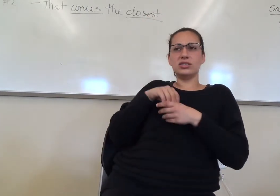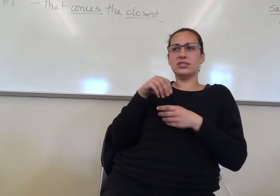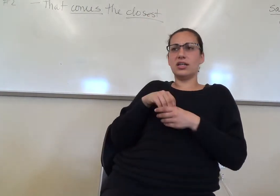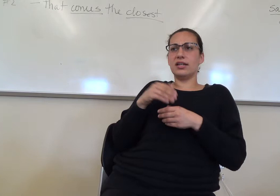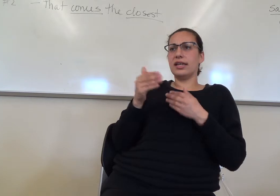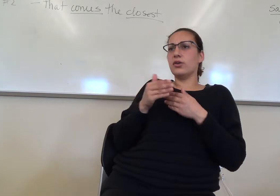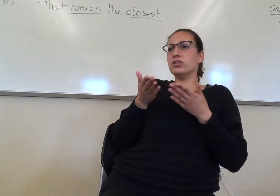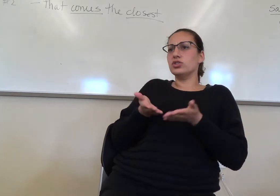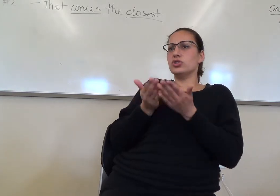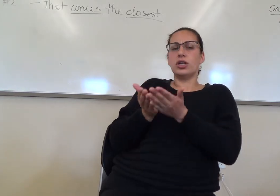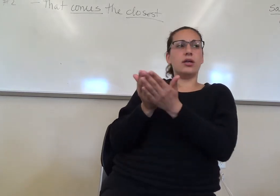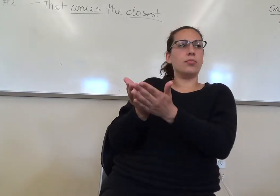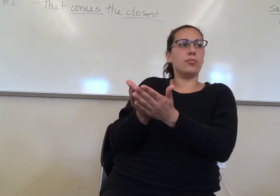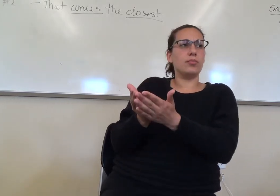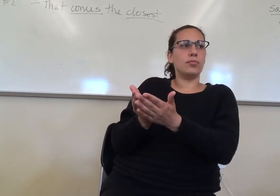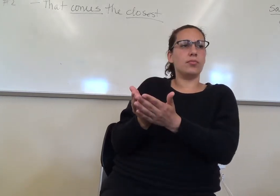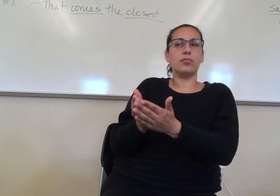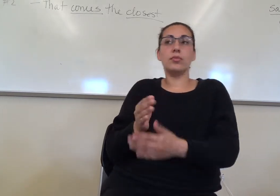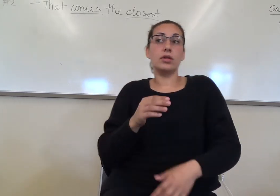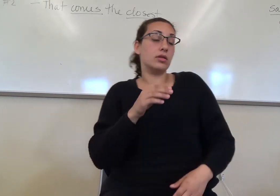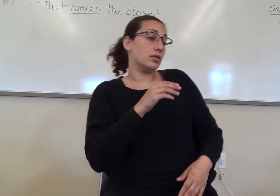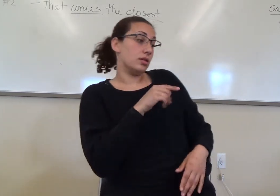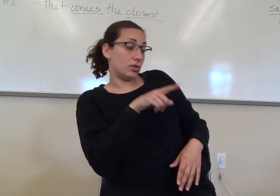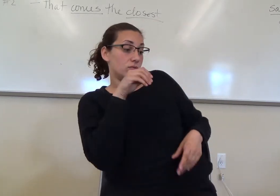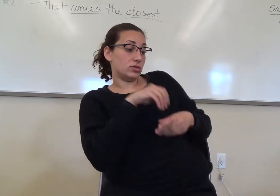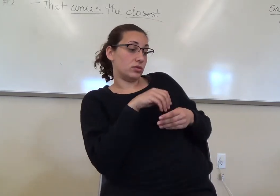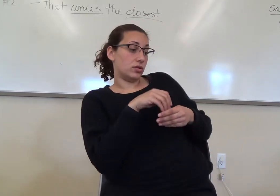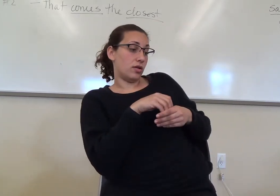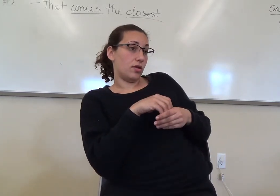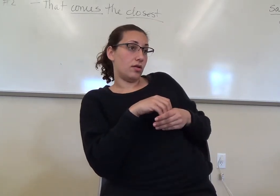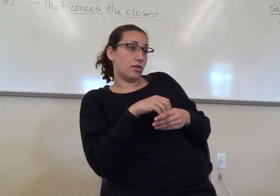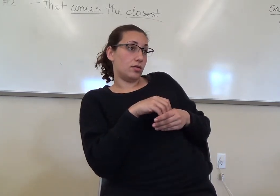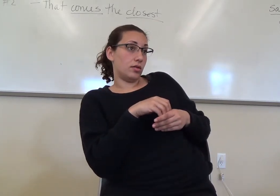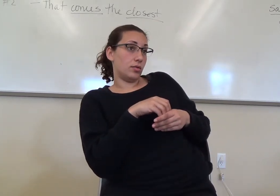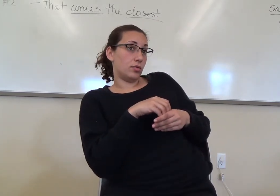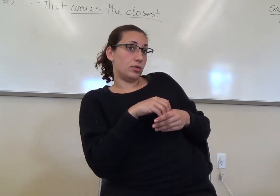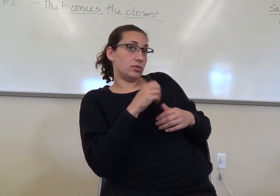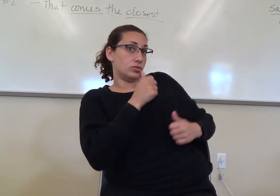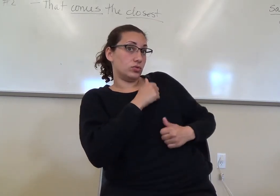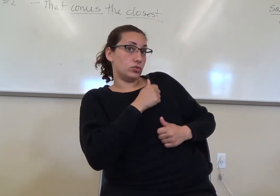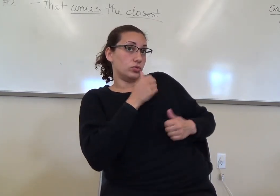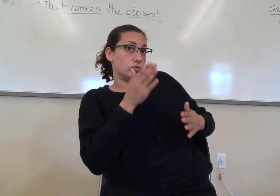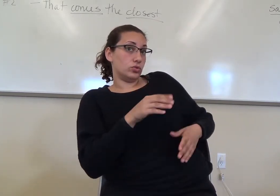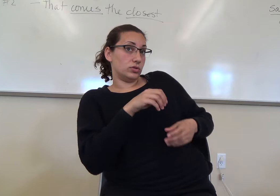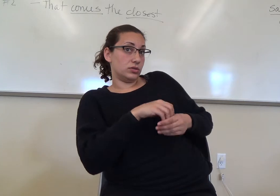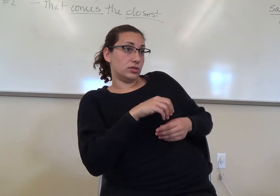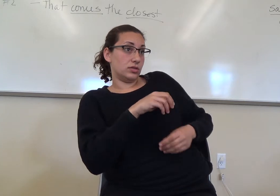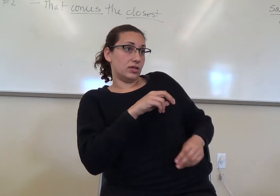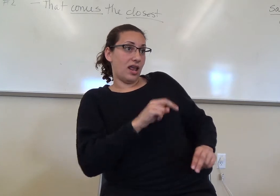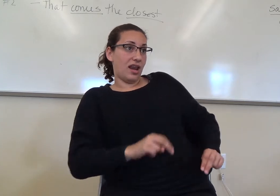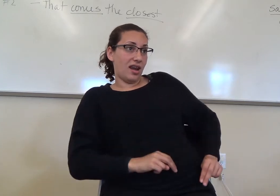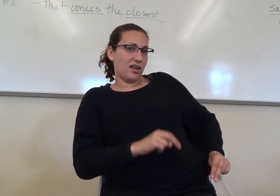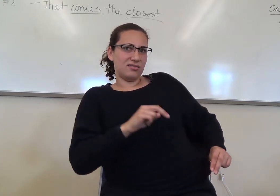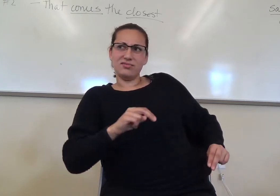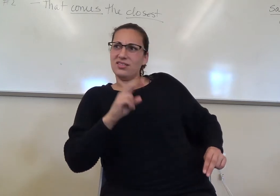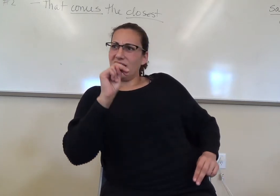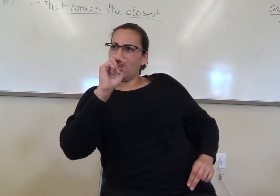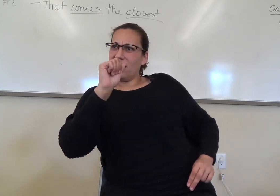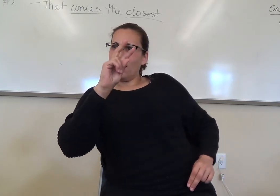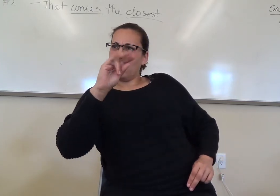He was a veteran. He was a veteran of what? The Navy. Where? During Pearl Harbor. During